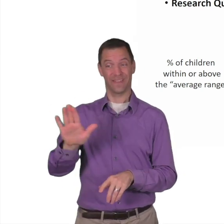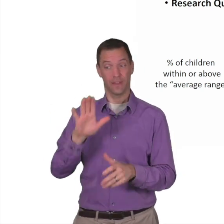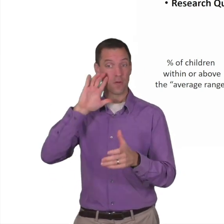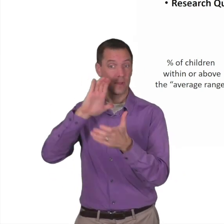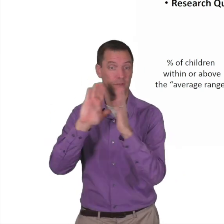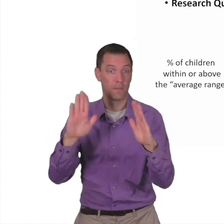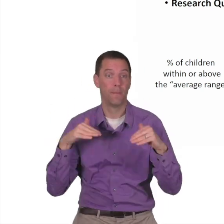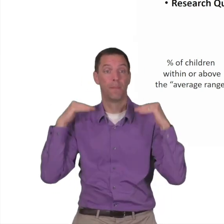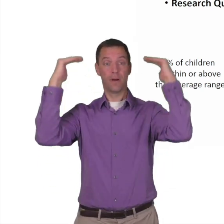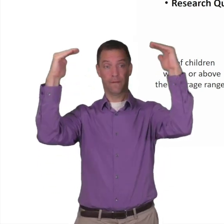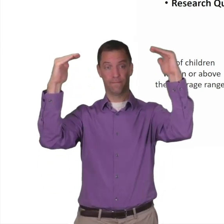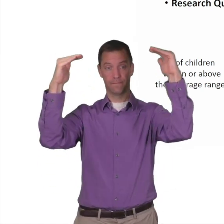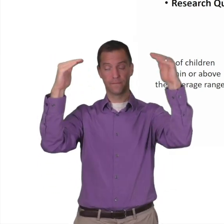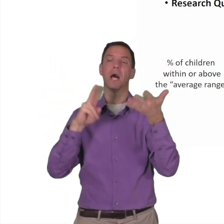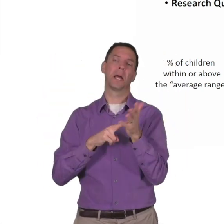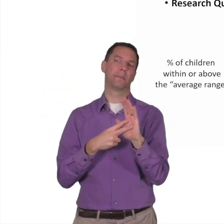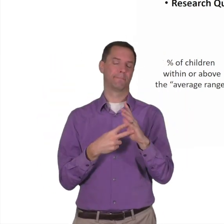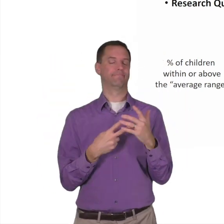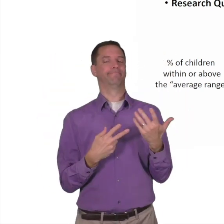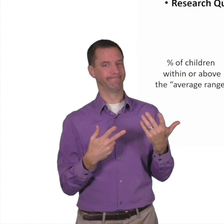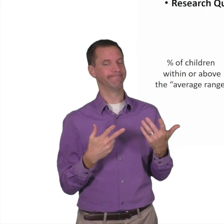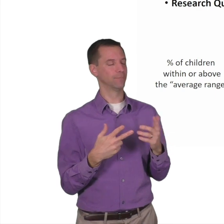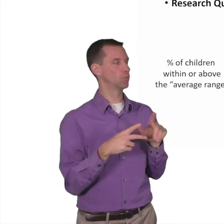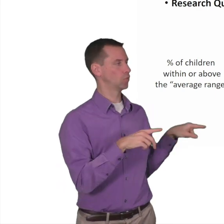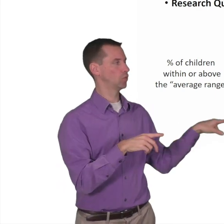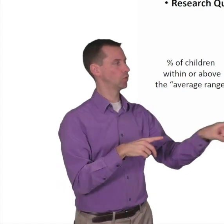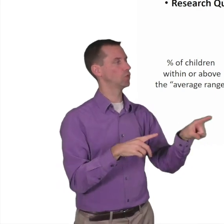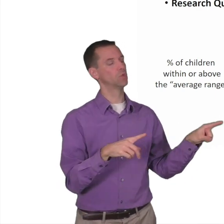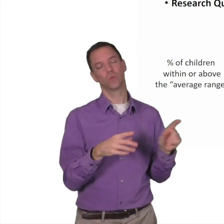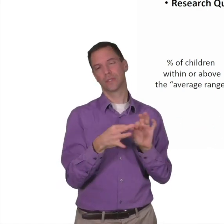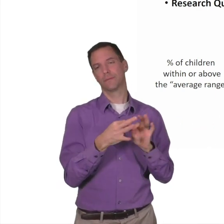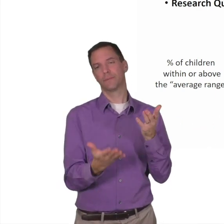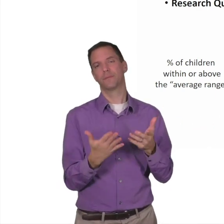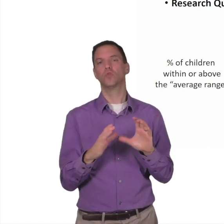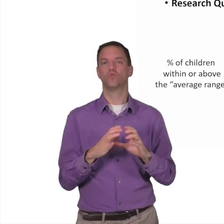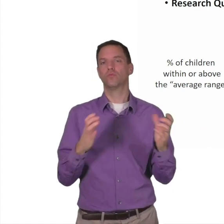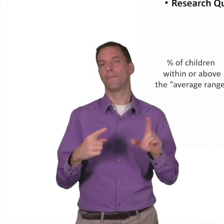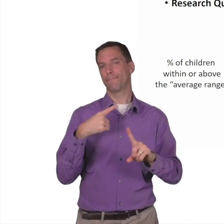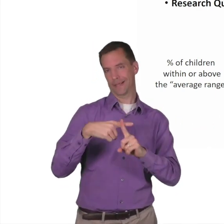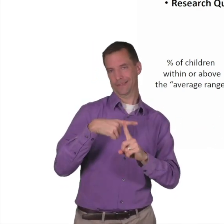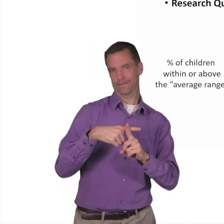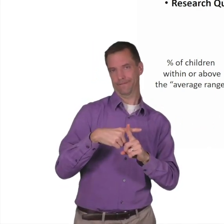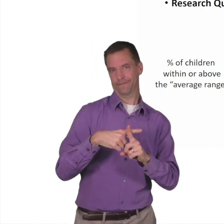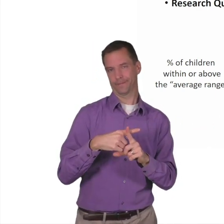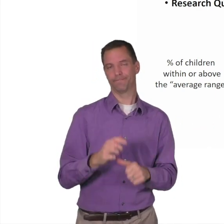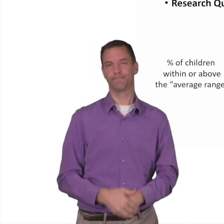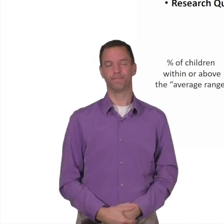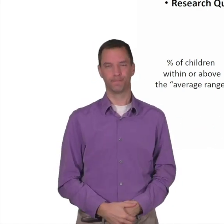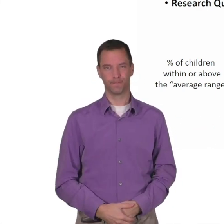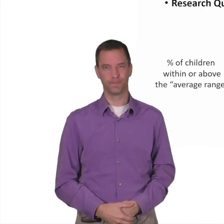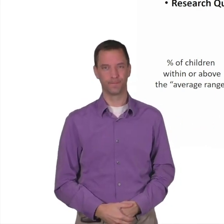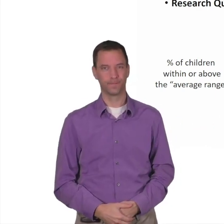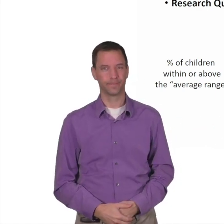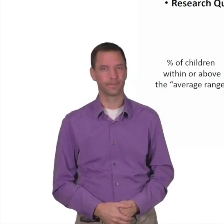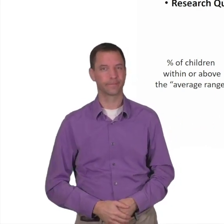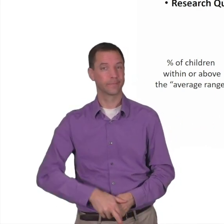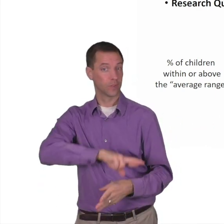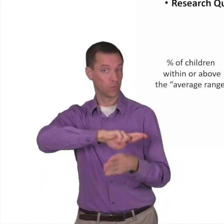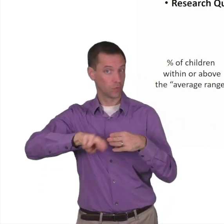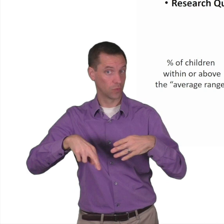ways. And if the beliefs are above the line, this suggests that those statements are framed in overly positive or overly